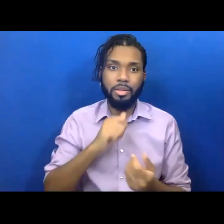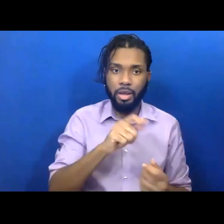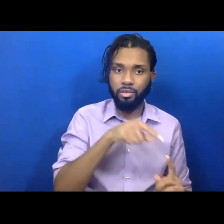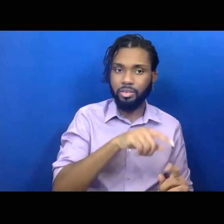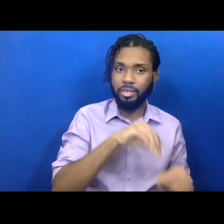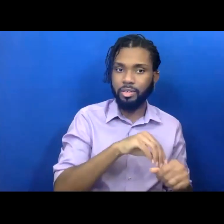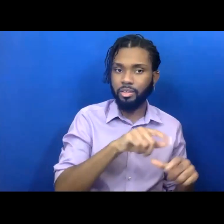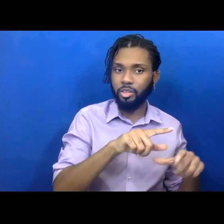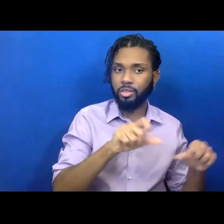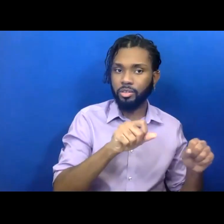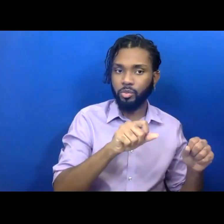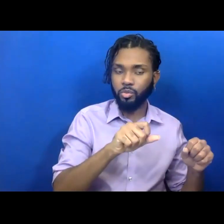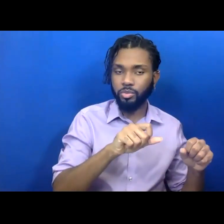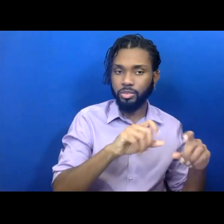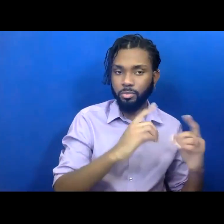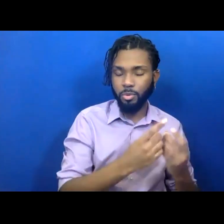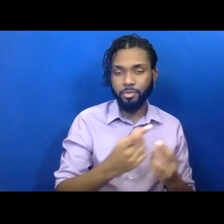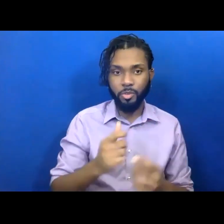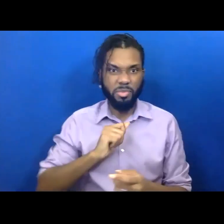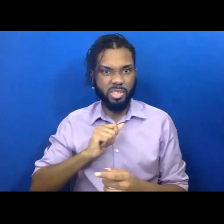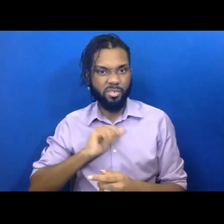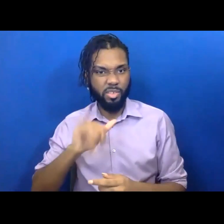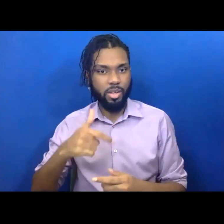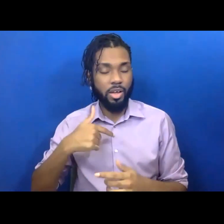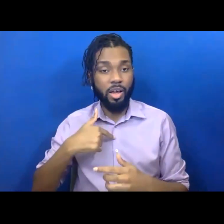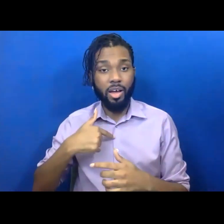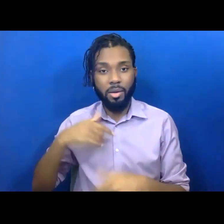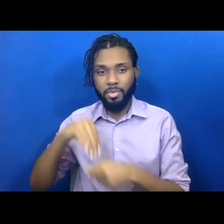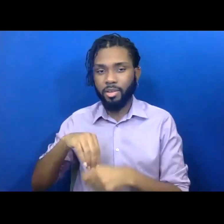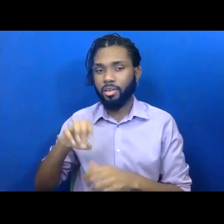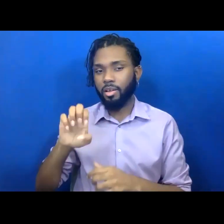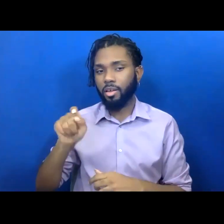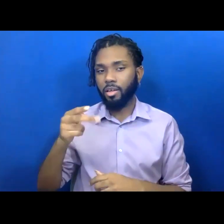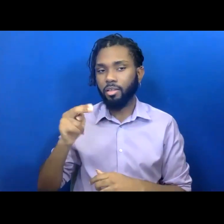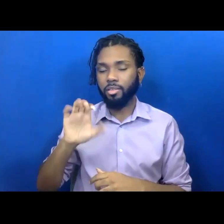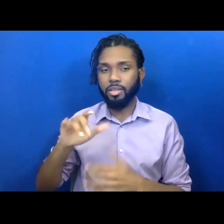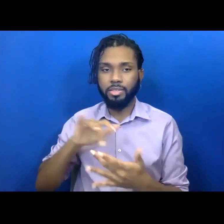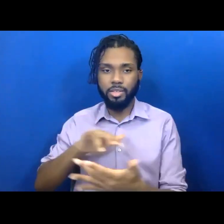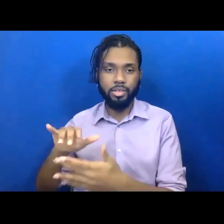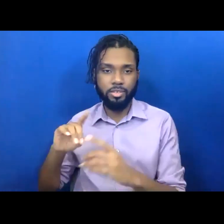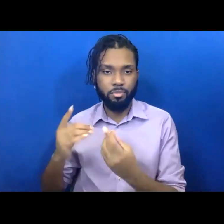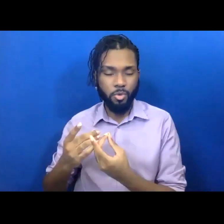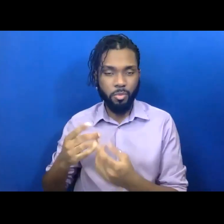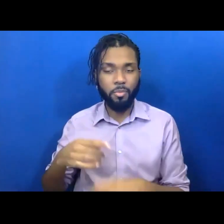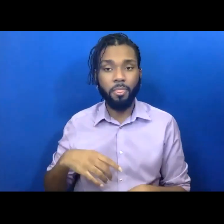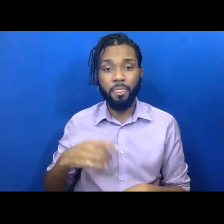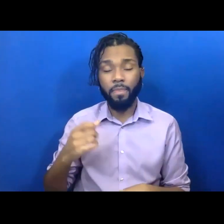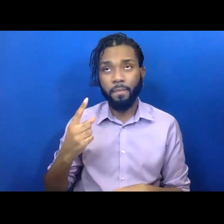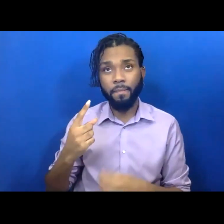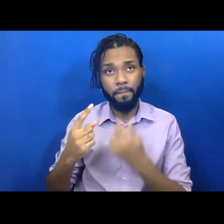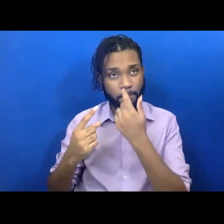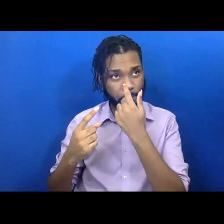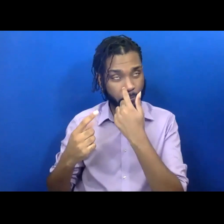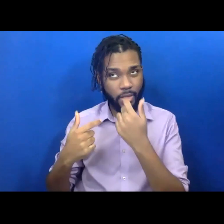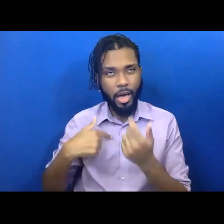So I'm a linguist in a department other than linguistics. I'm in ethnic studies specifically, and actually I don't know that it leads to